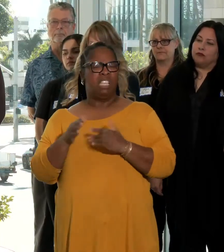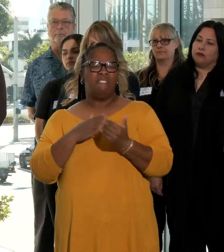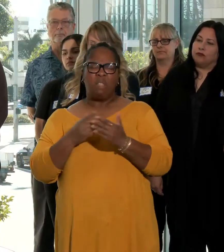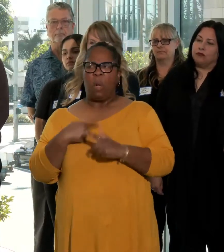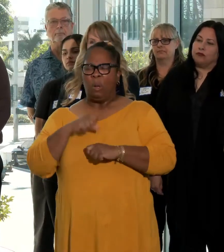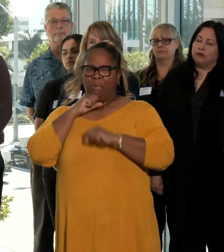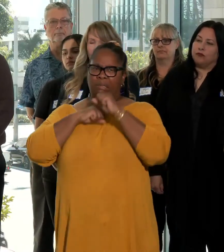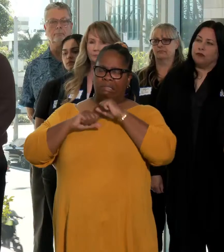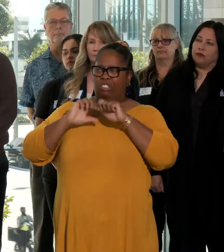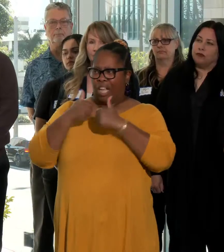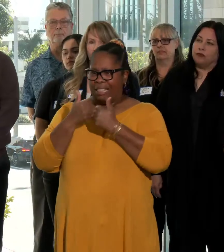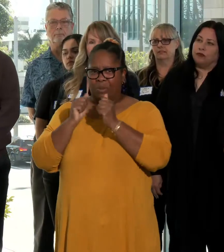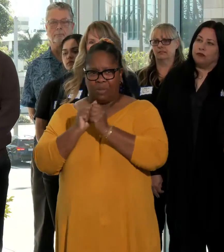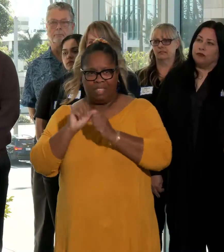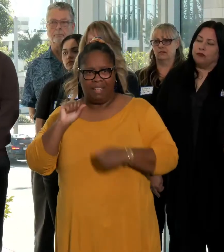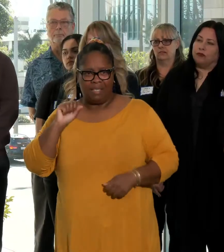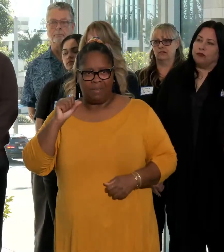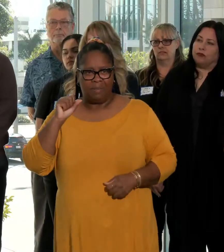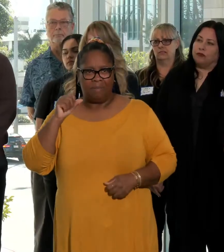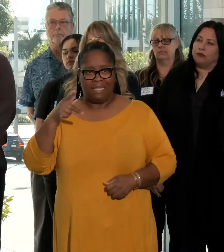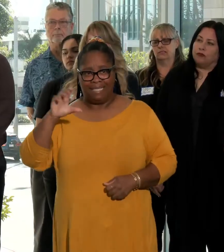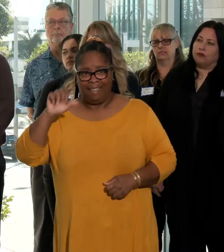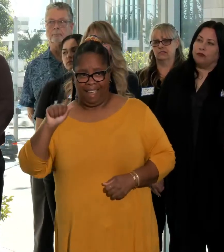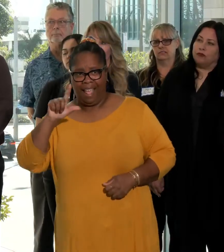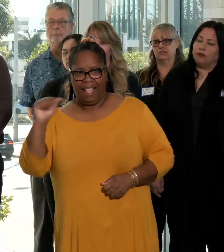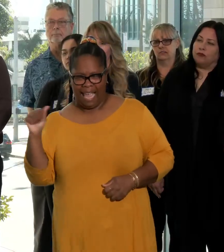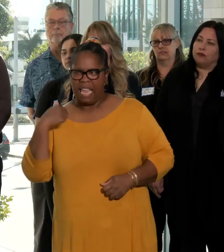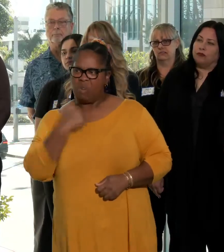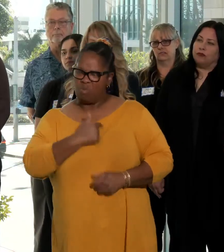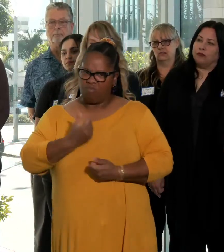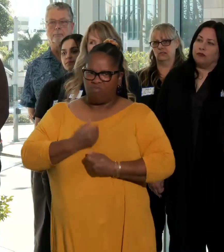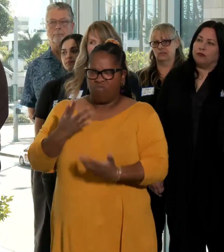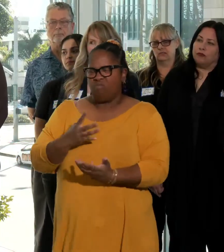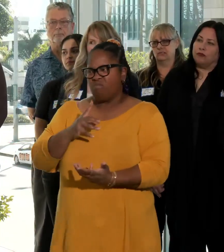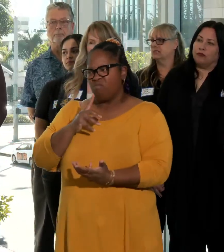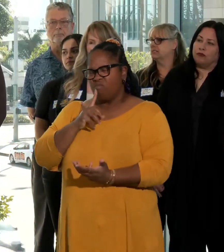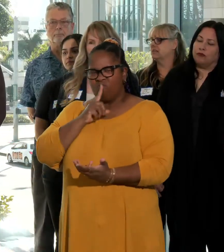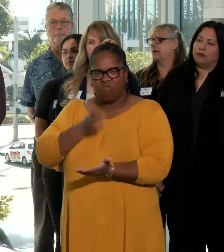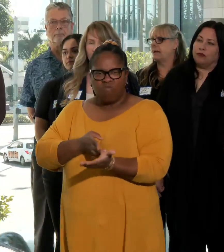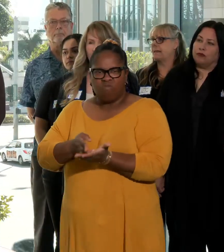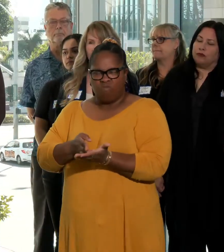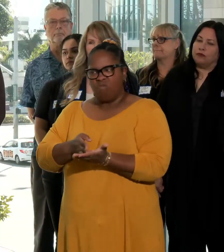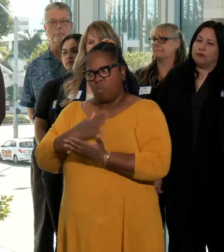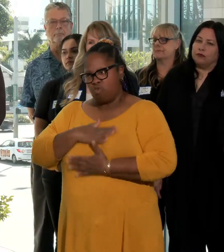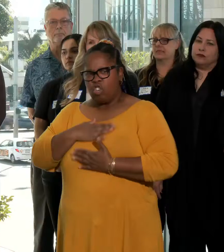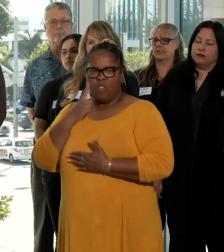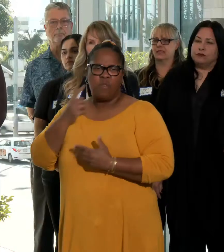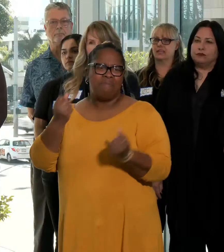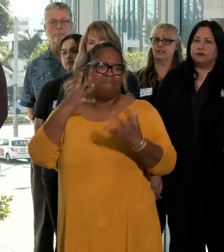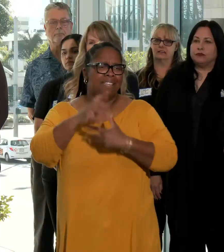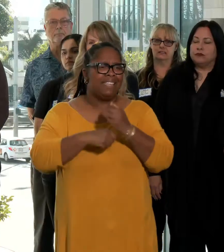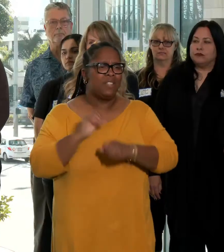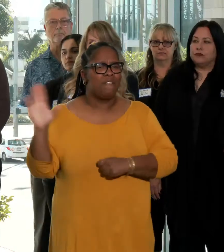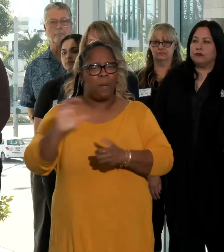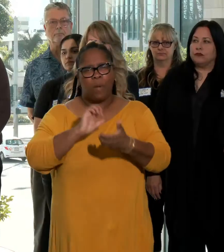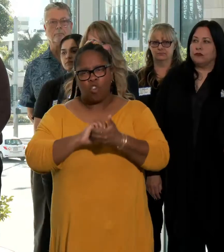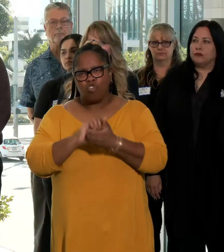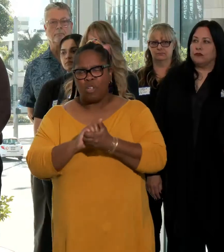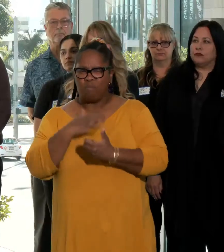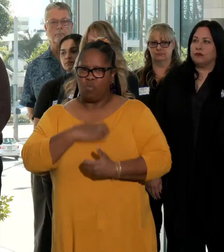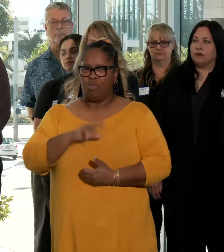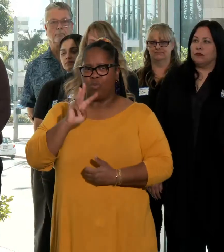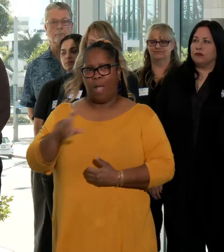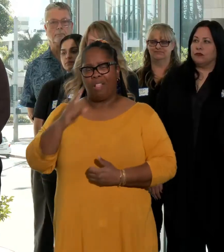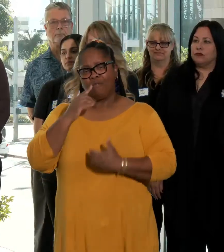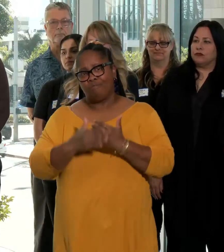endured with SPCA-LA, we express our sincere appreciation to them for their years of partnership, and we wish them well in all their